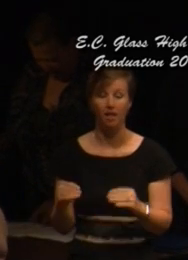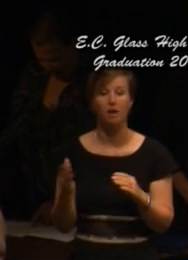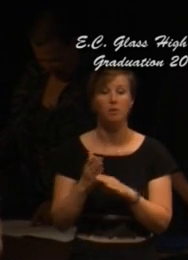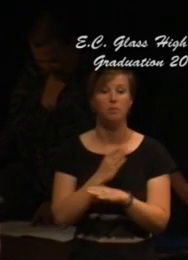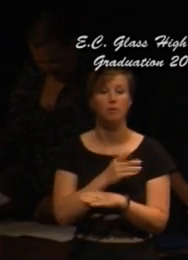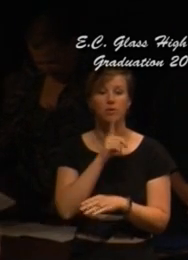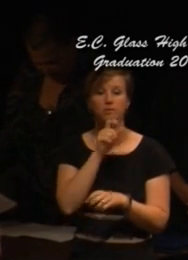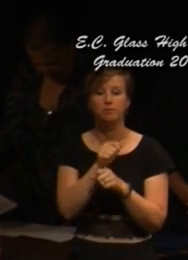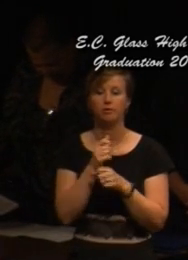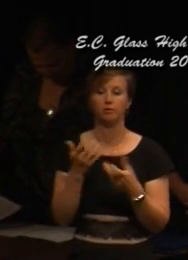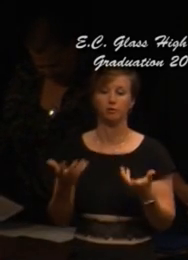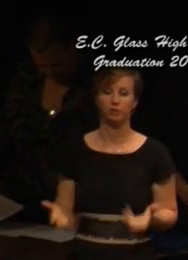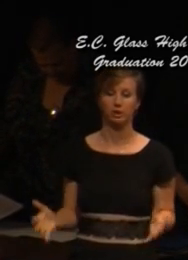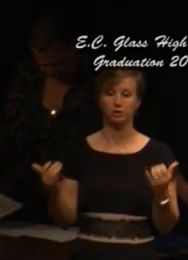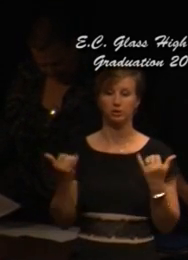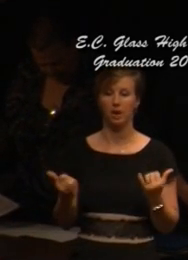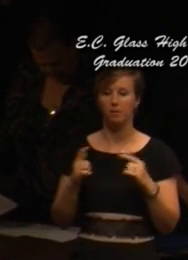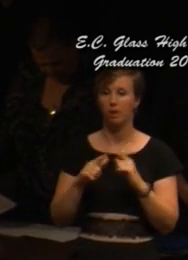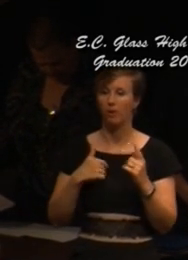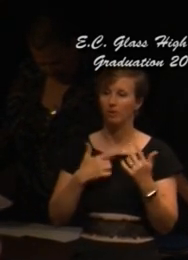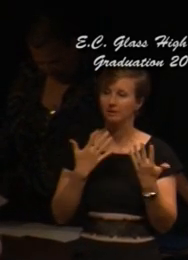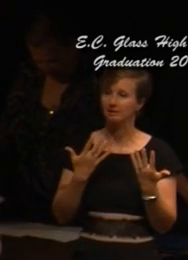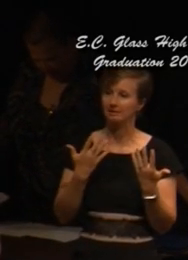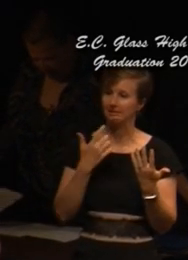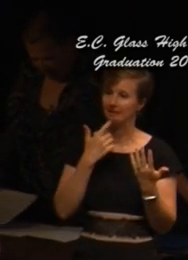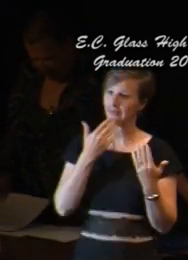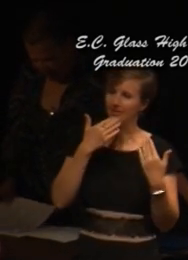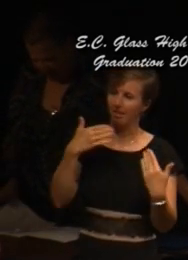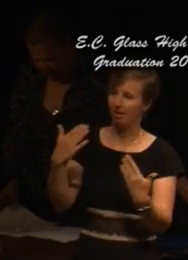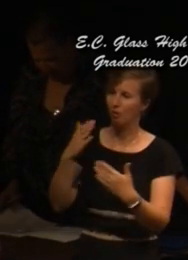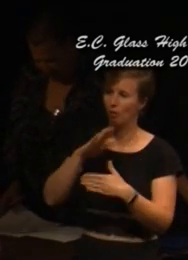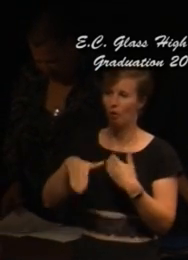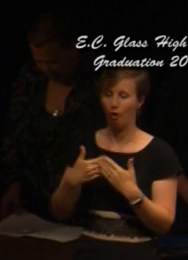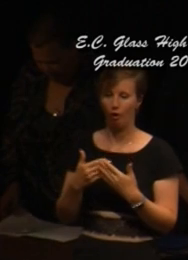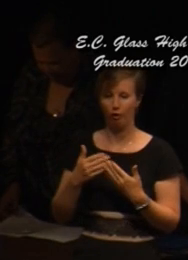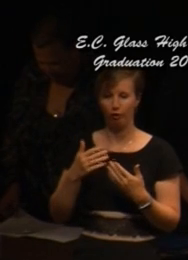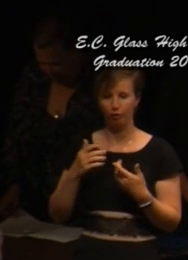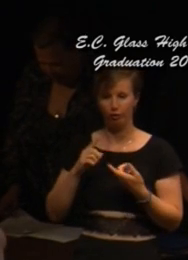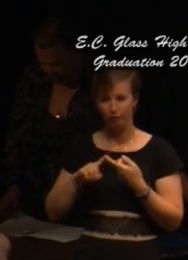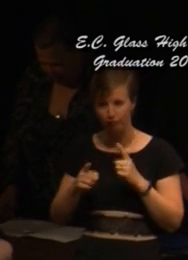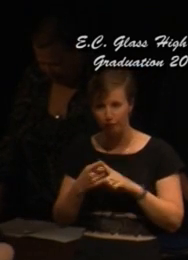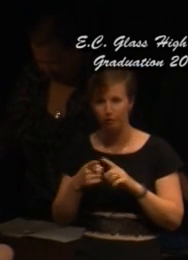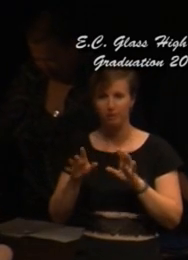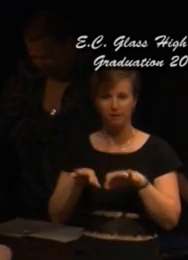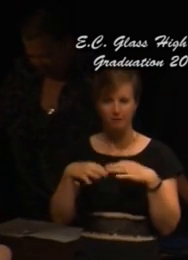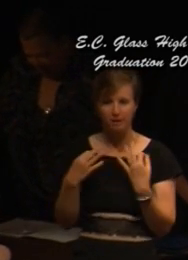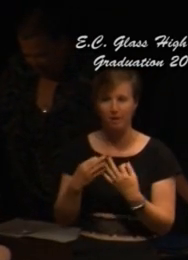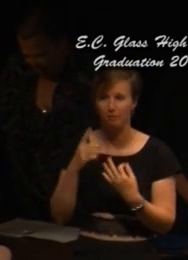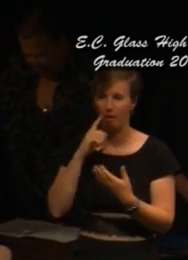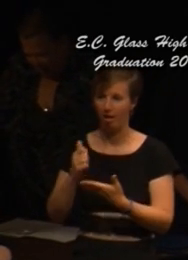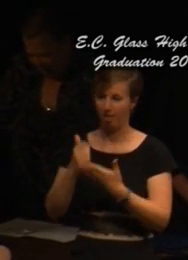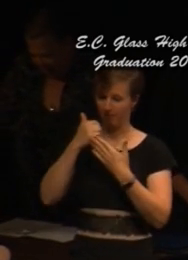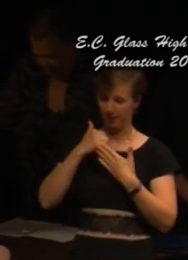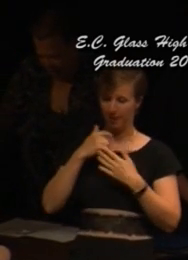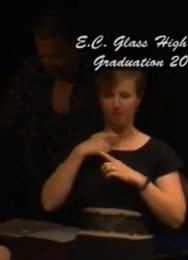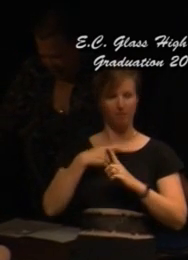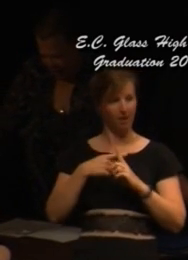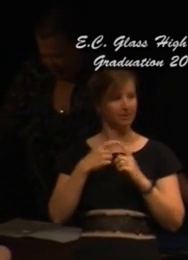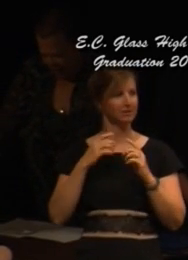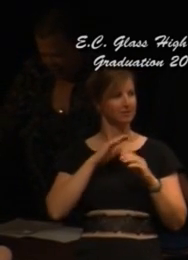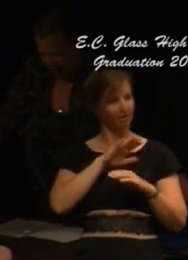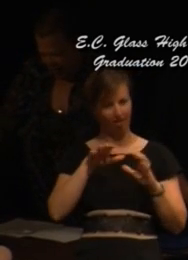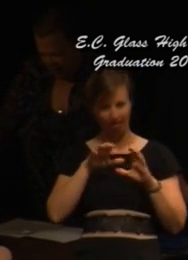Before we close today's ceremony, I would like to thank all of the family, the friends, and the EC Glass staff for helping me and my fellow graduates through our